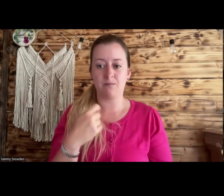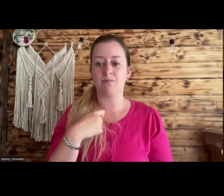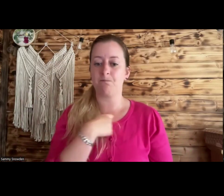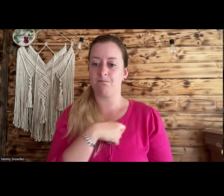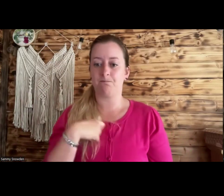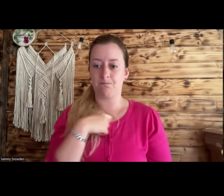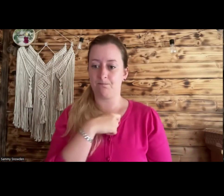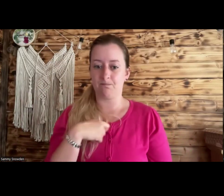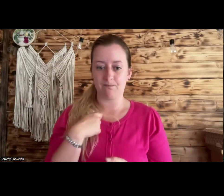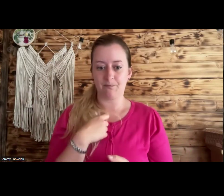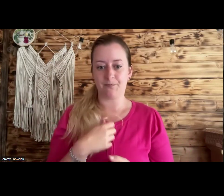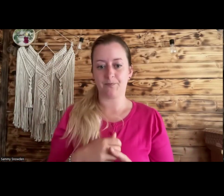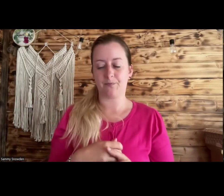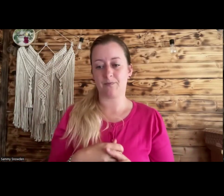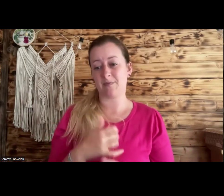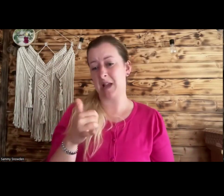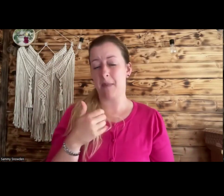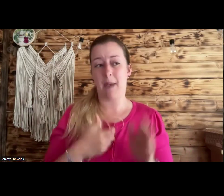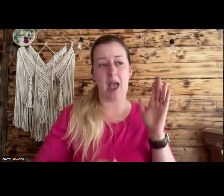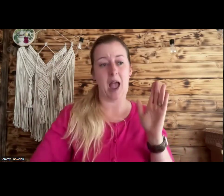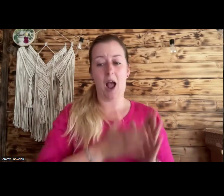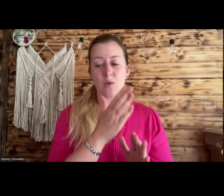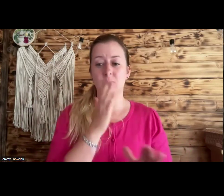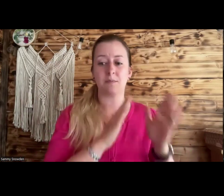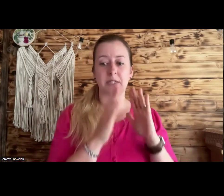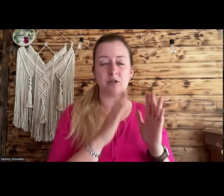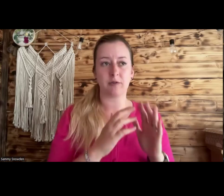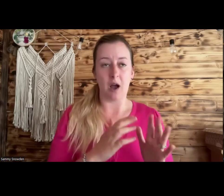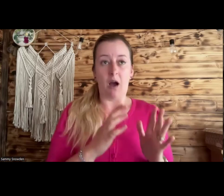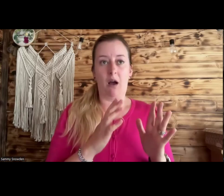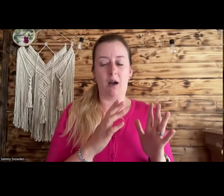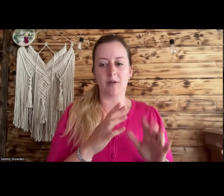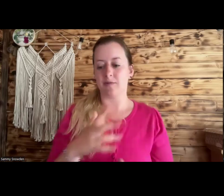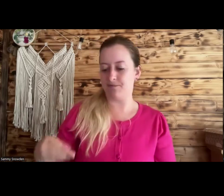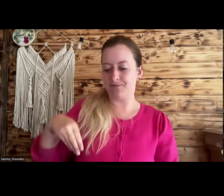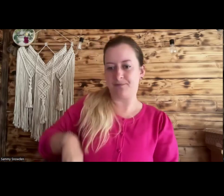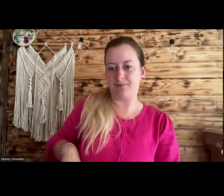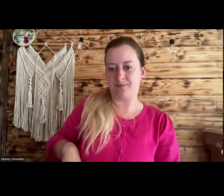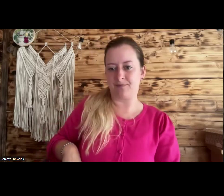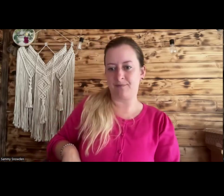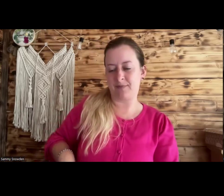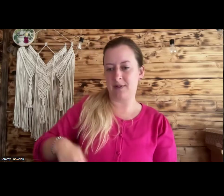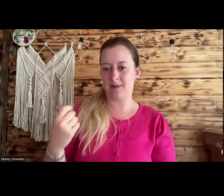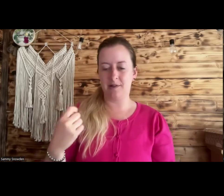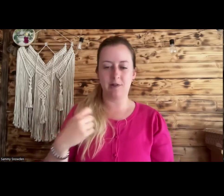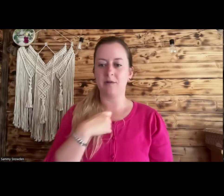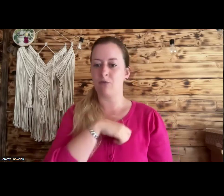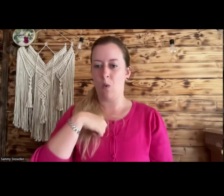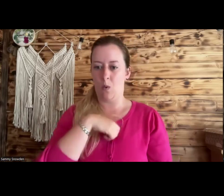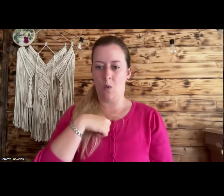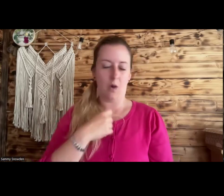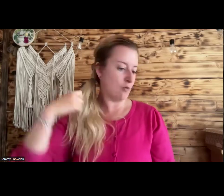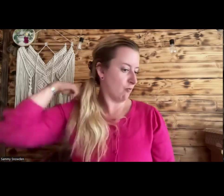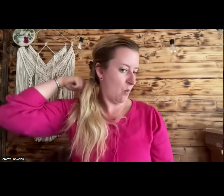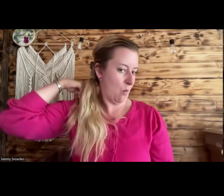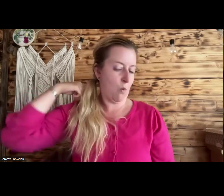our conventions, we could have this in our personal handbag and we're good to go. Another one, which is a really lovely